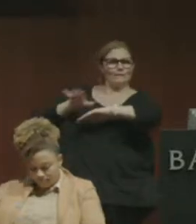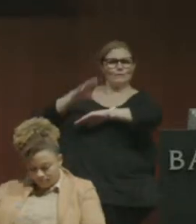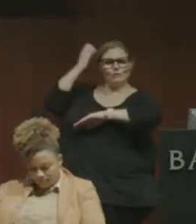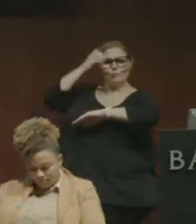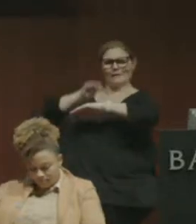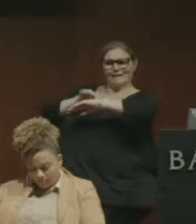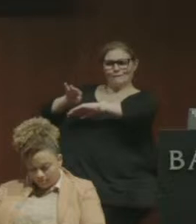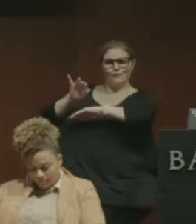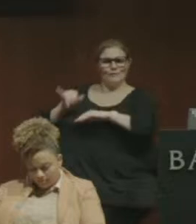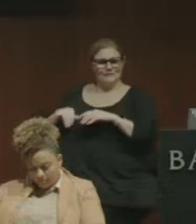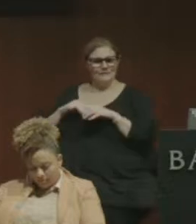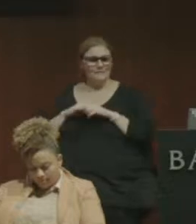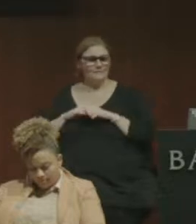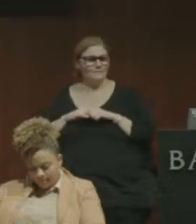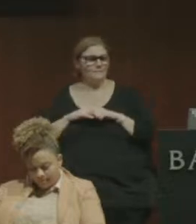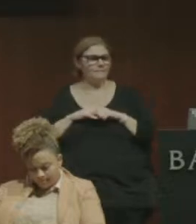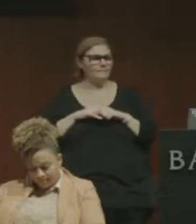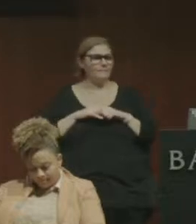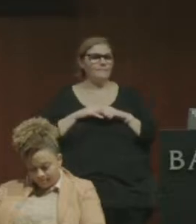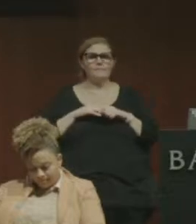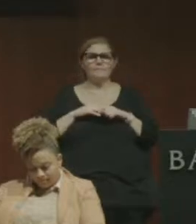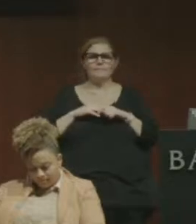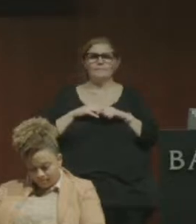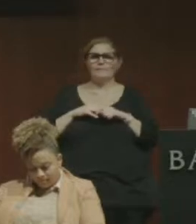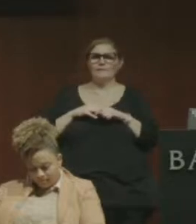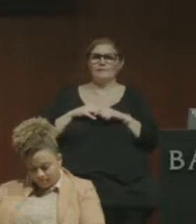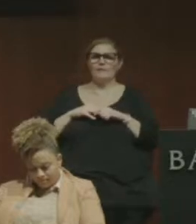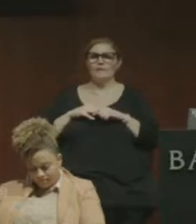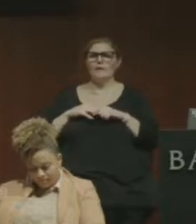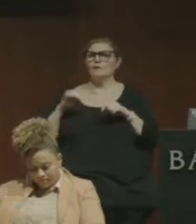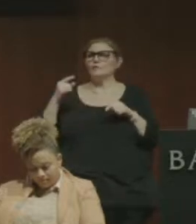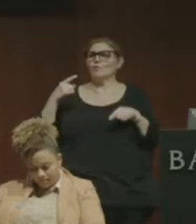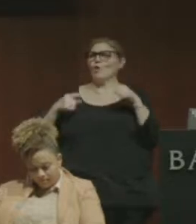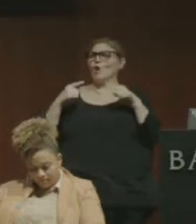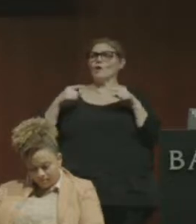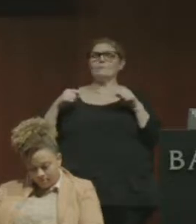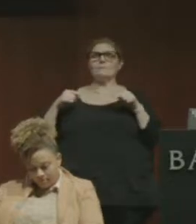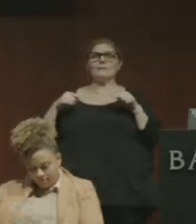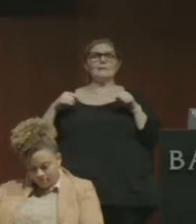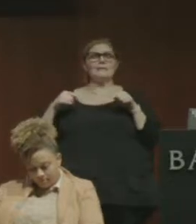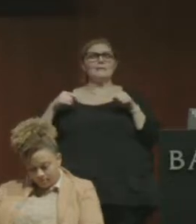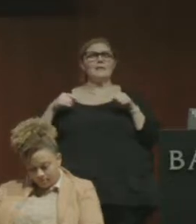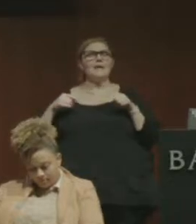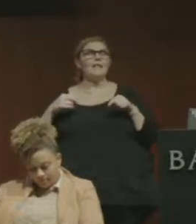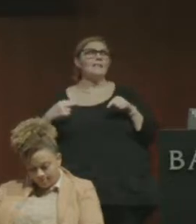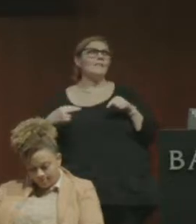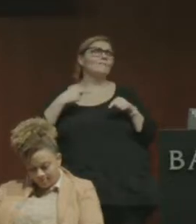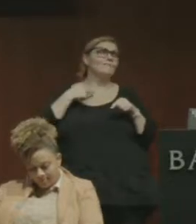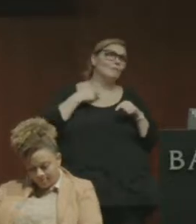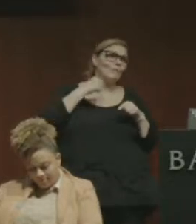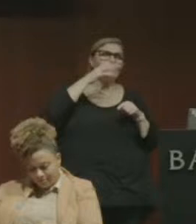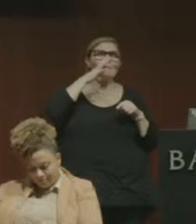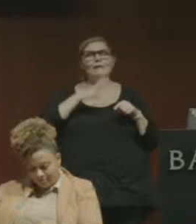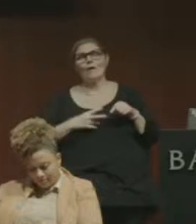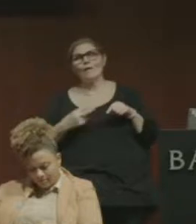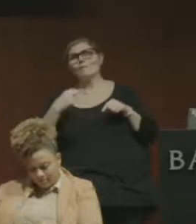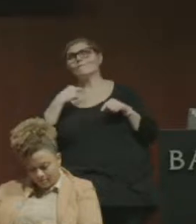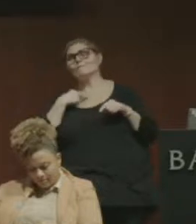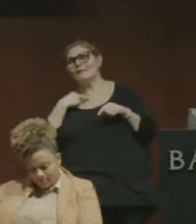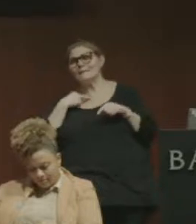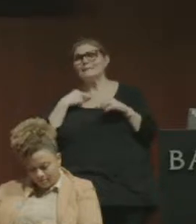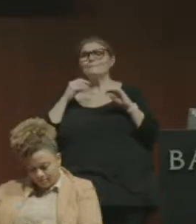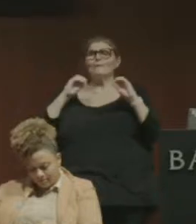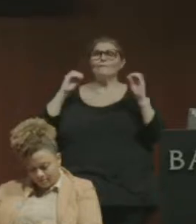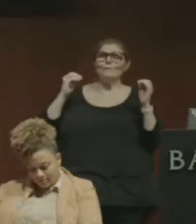masculine hegemony. So here's not the article, the argument that, you know, the victimhood of women